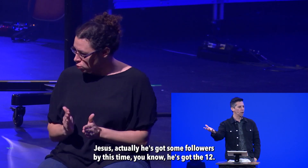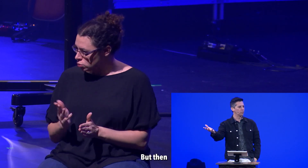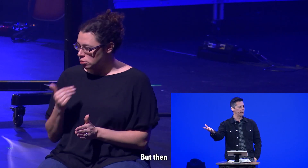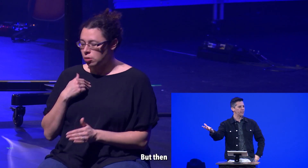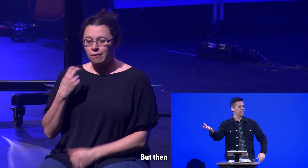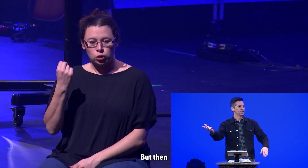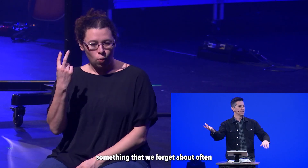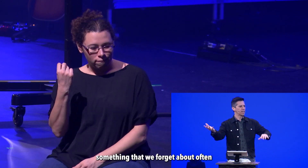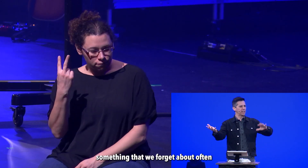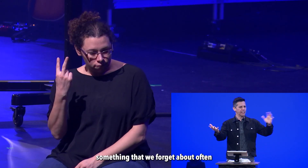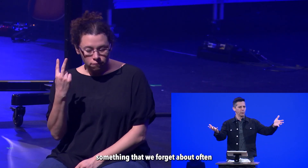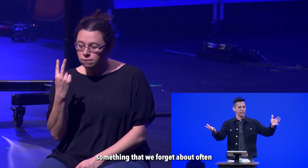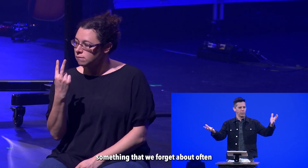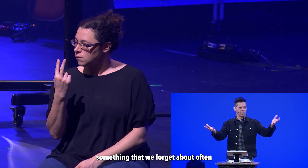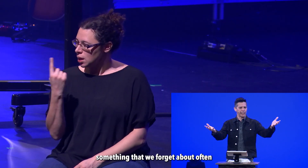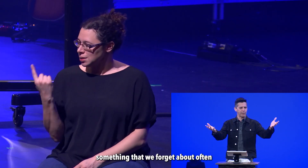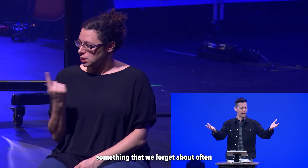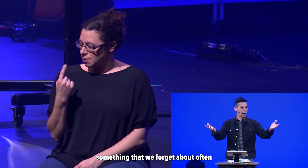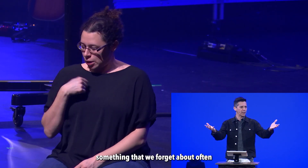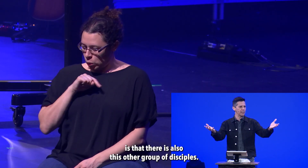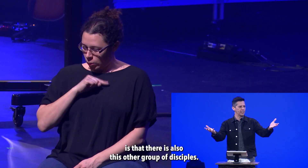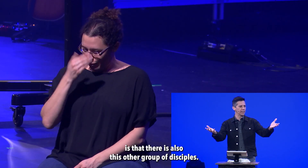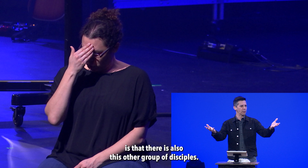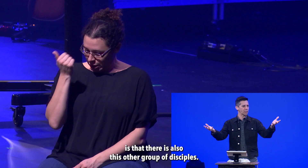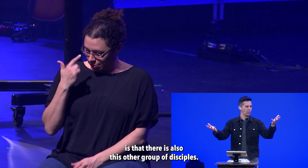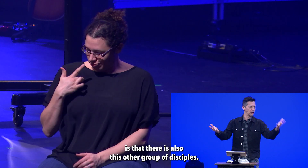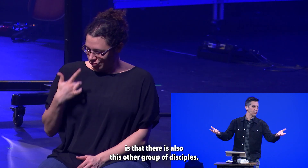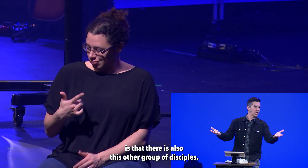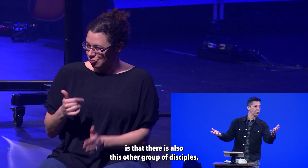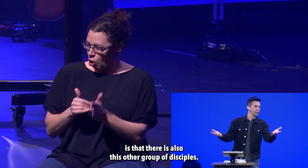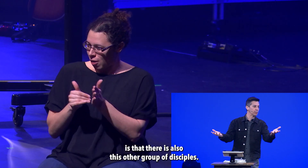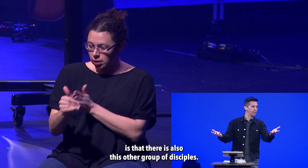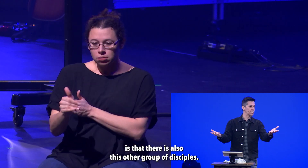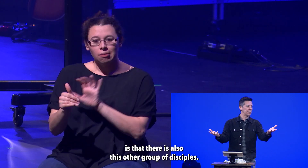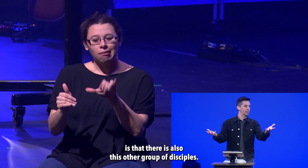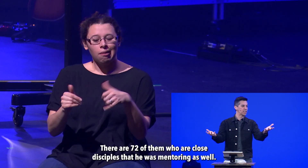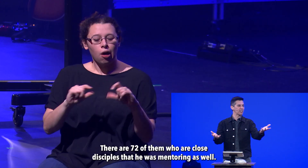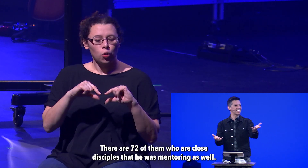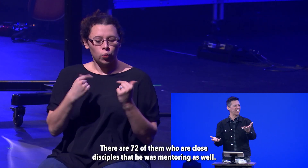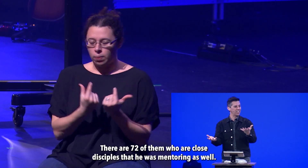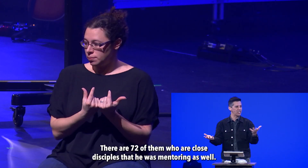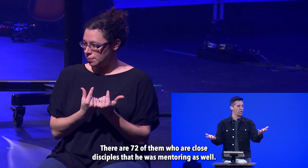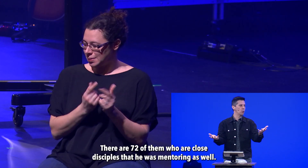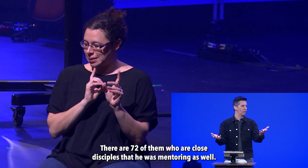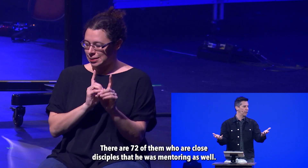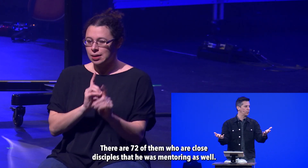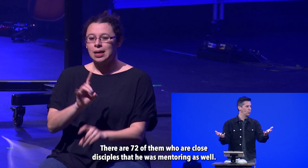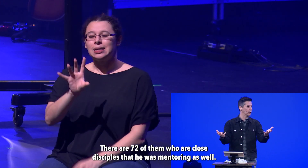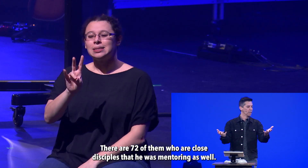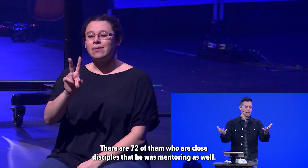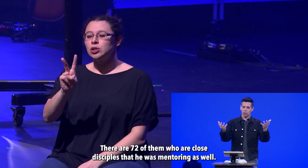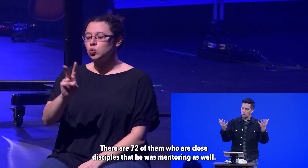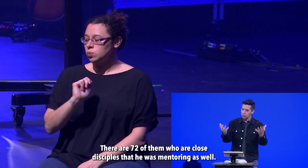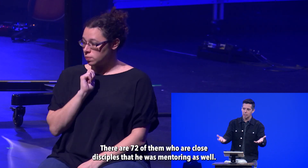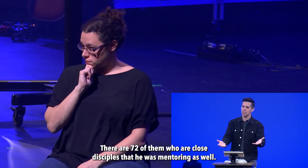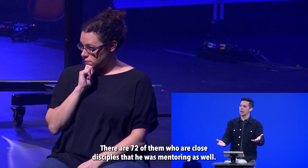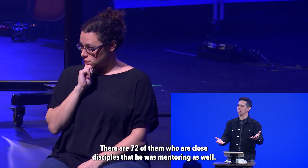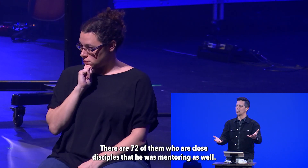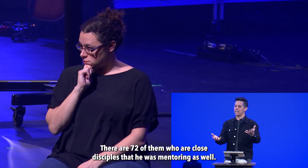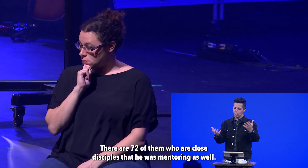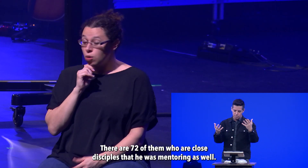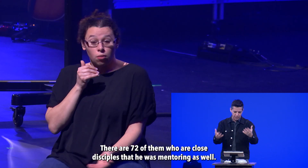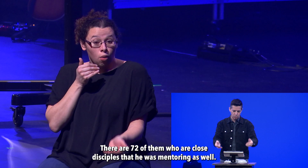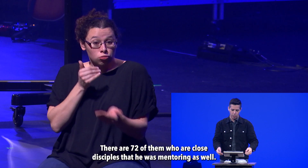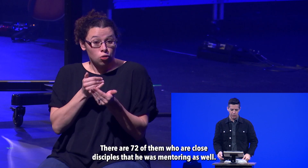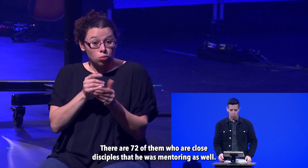the 12, but then something that we forget about often is that there was also this other group of disciples. There were 72 of them who were close